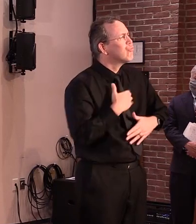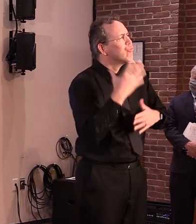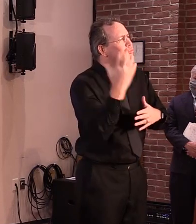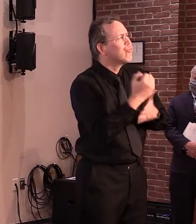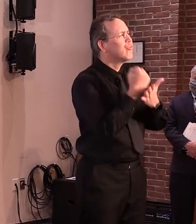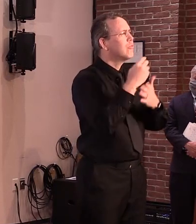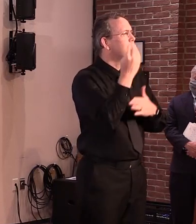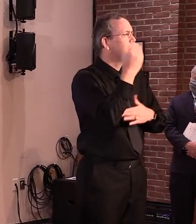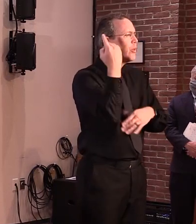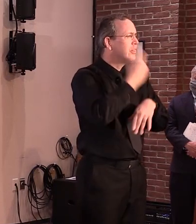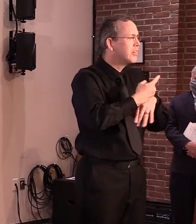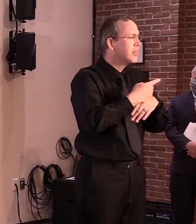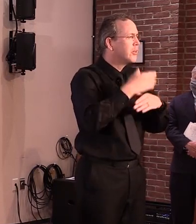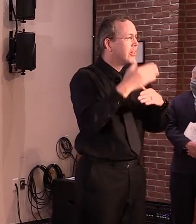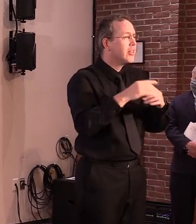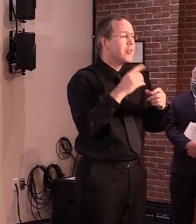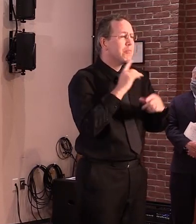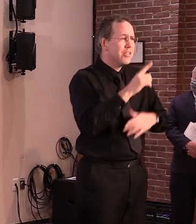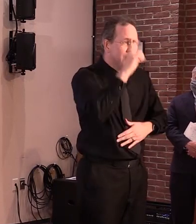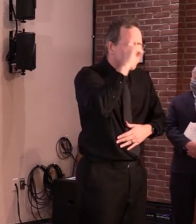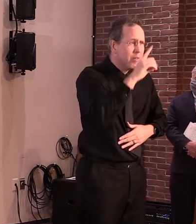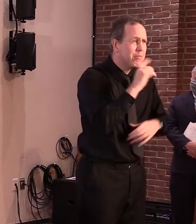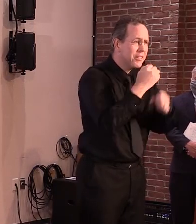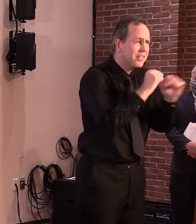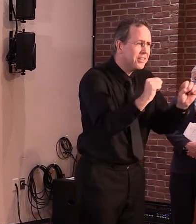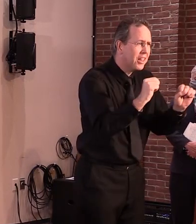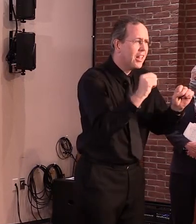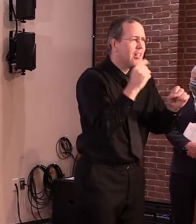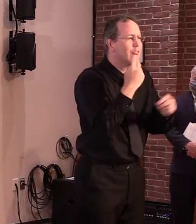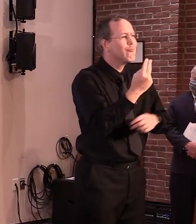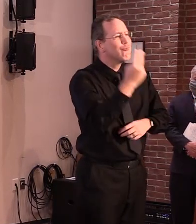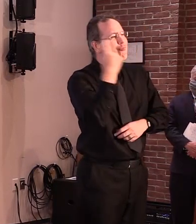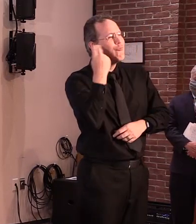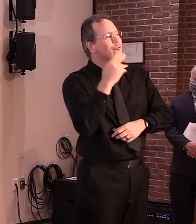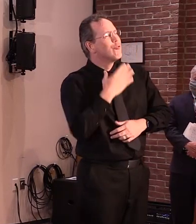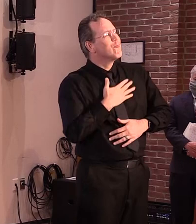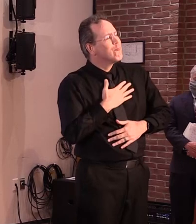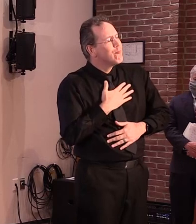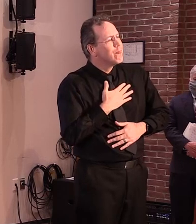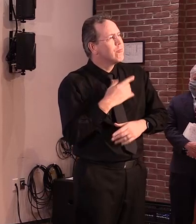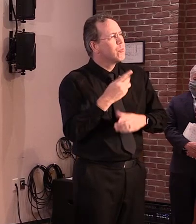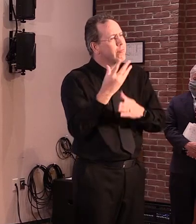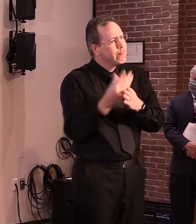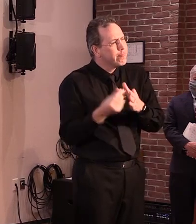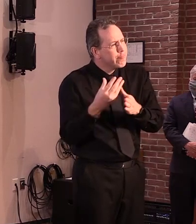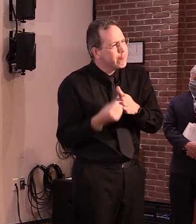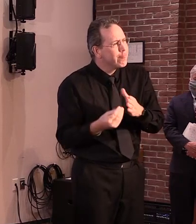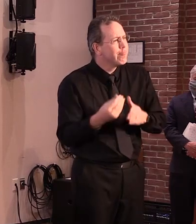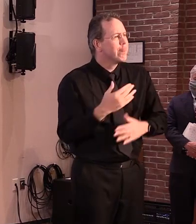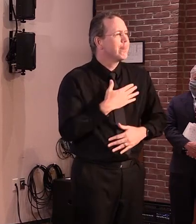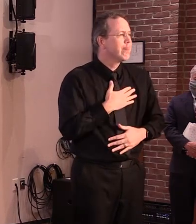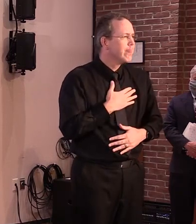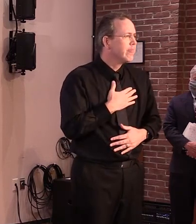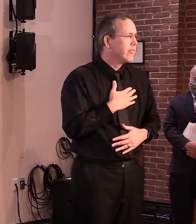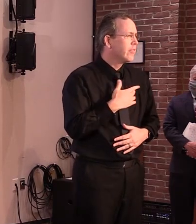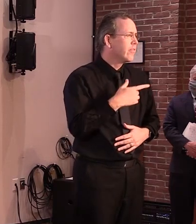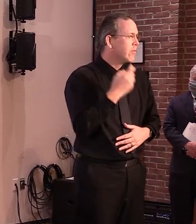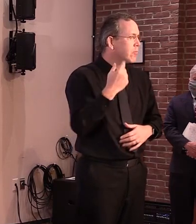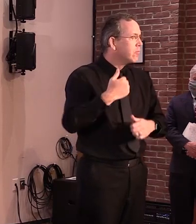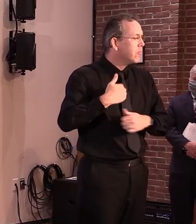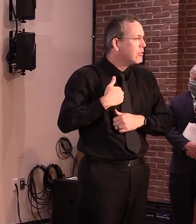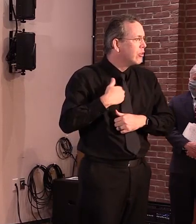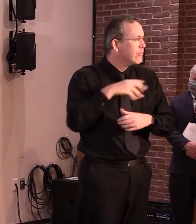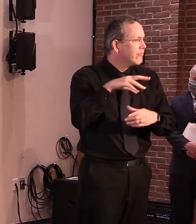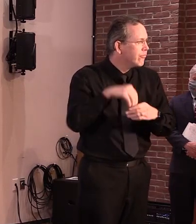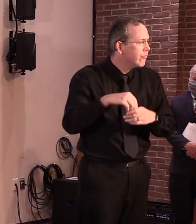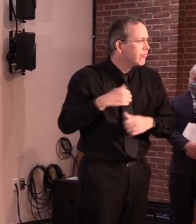safe, and take a moment to reflect on someone you may have lost, particularly those who have paid the ultimate sacrifice,